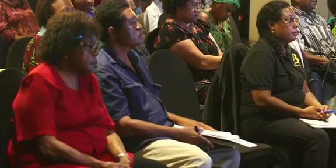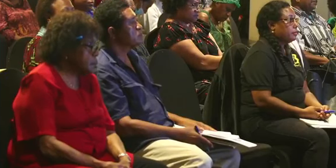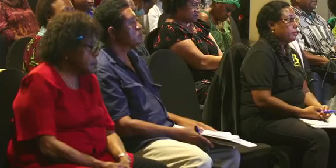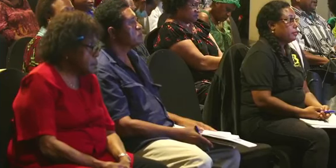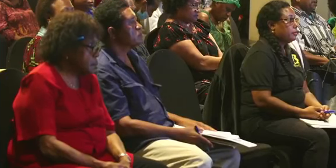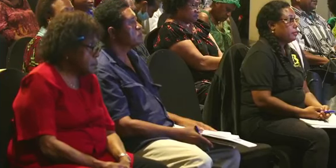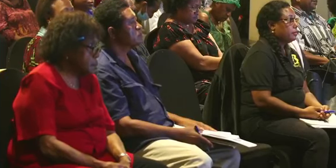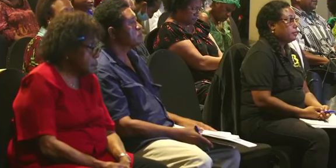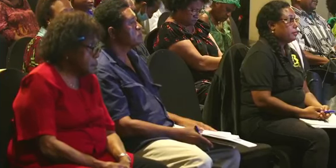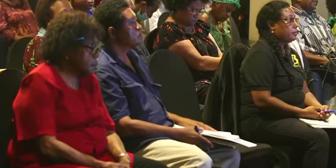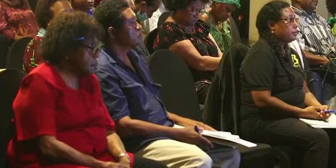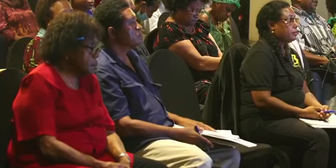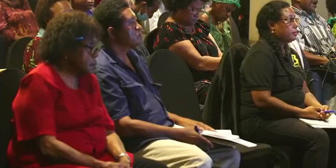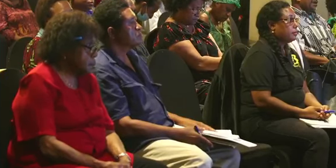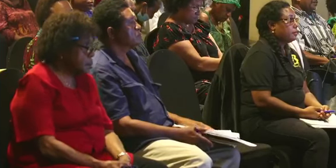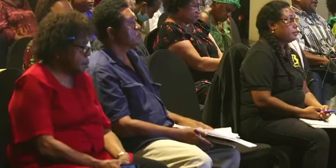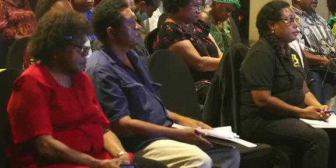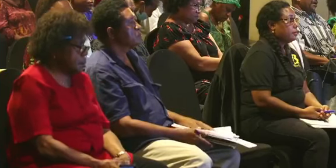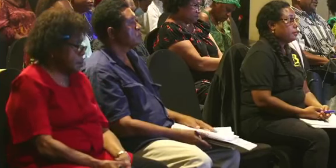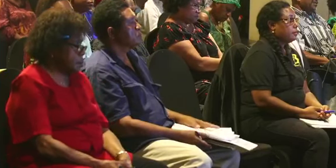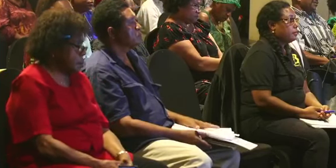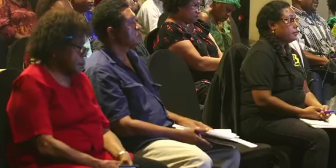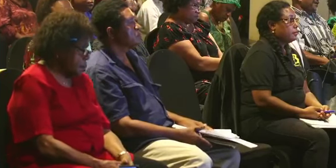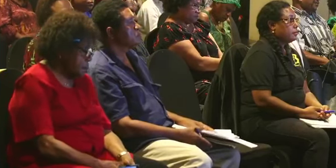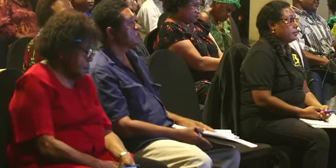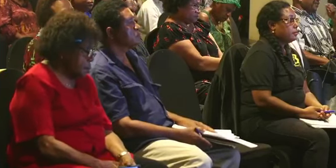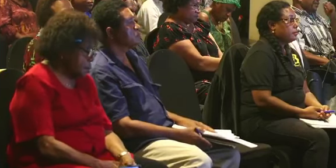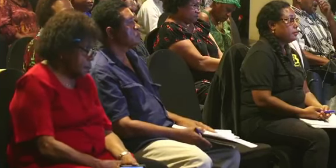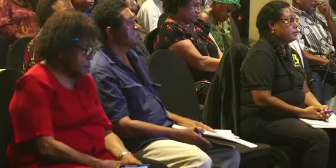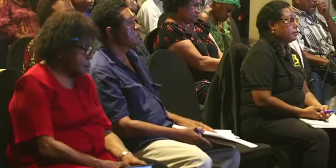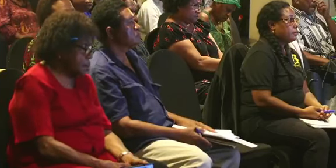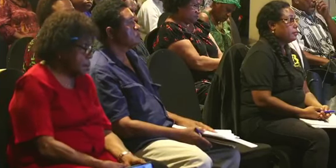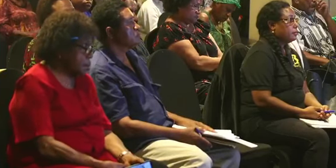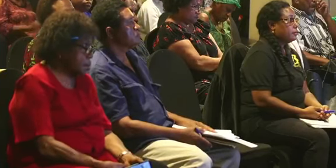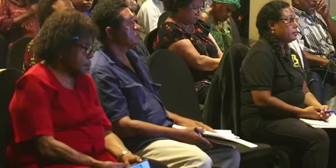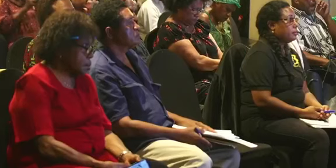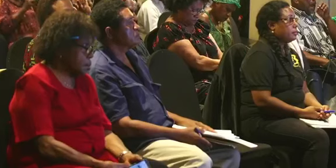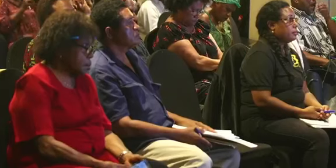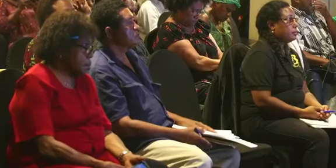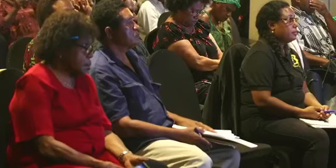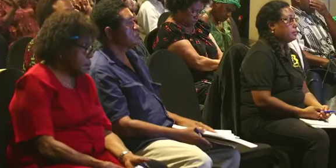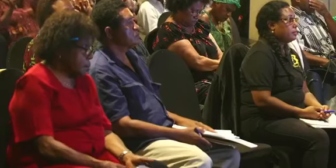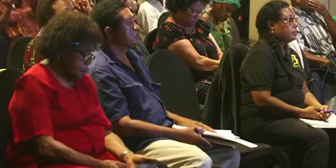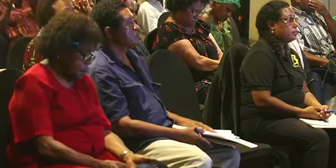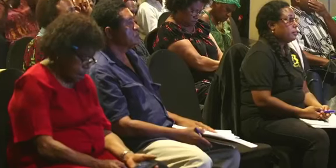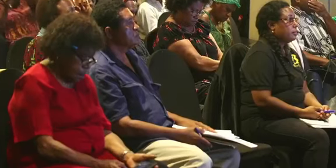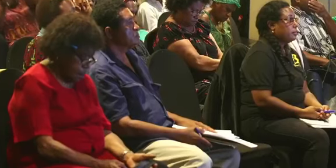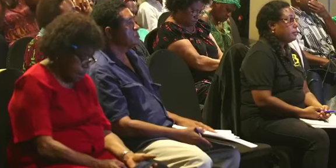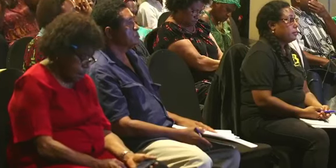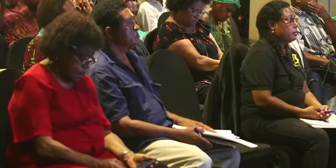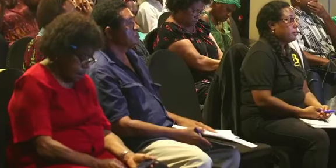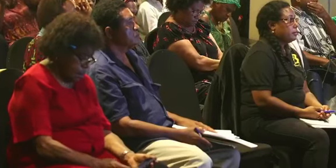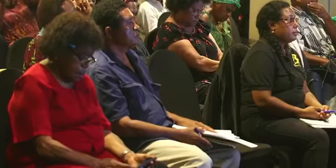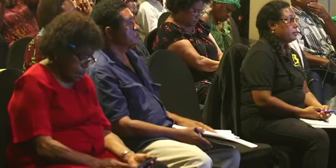public notice with the TIN certificate, with the bids, the contract